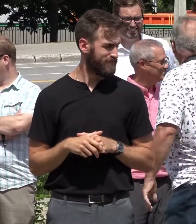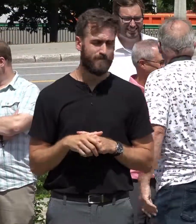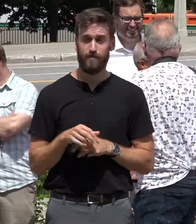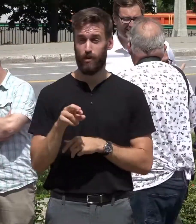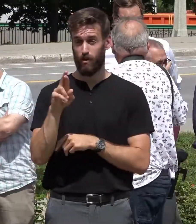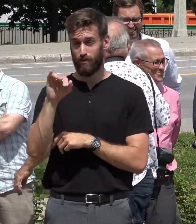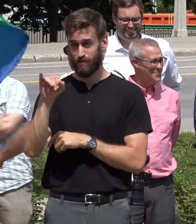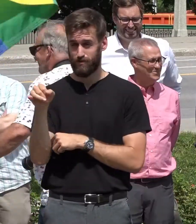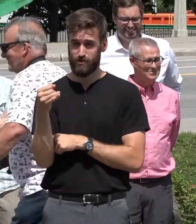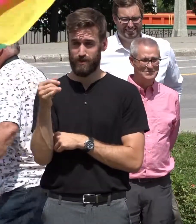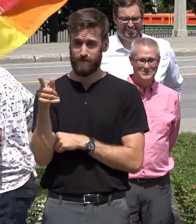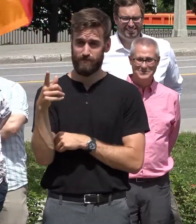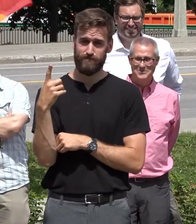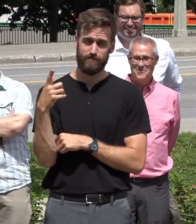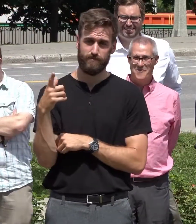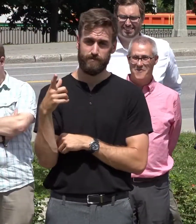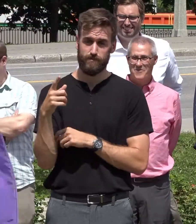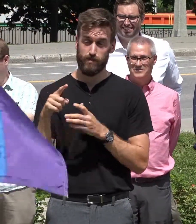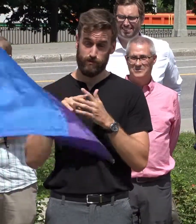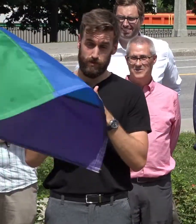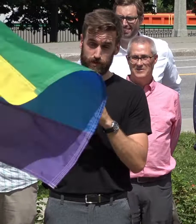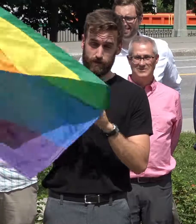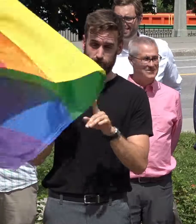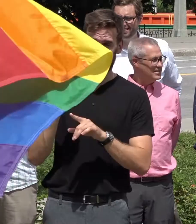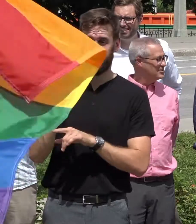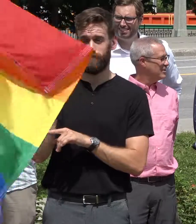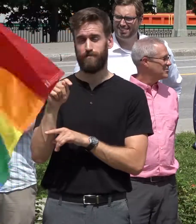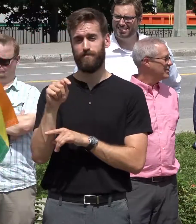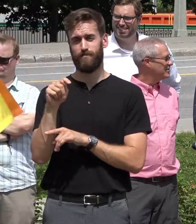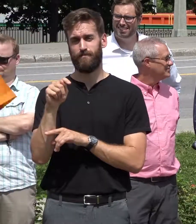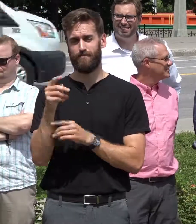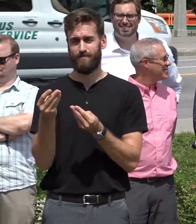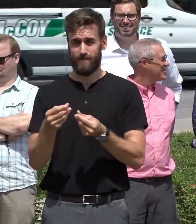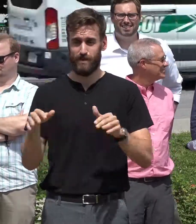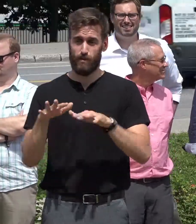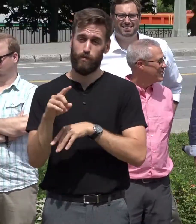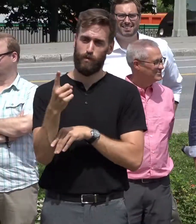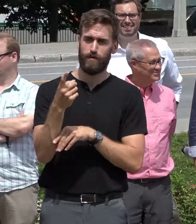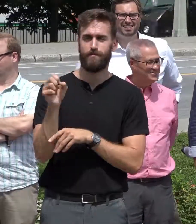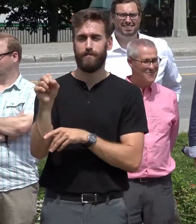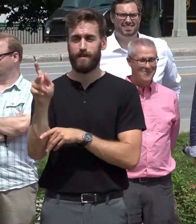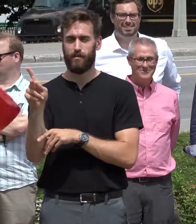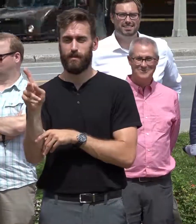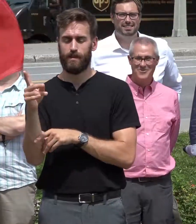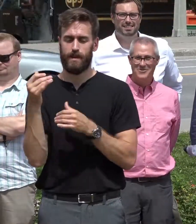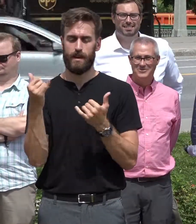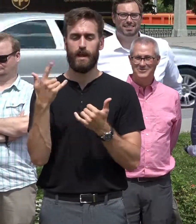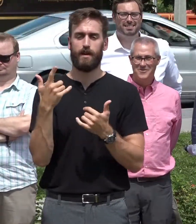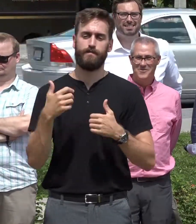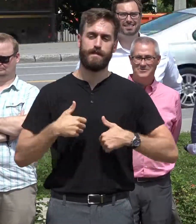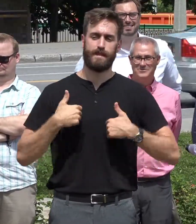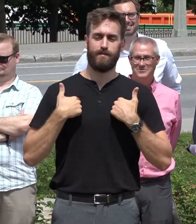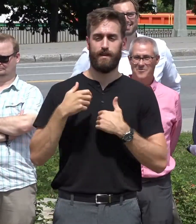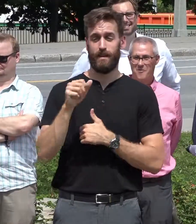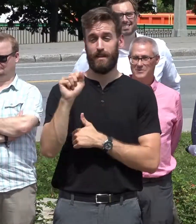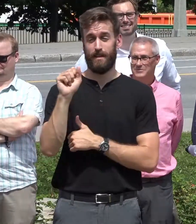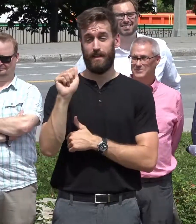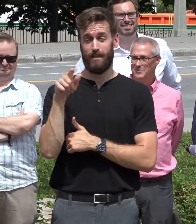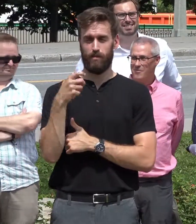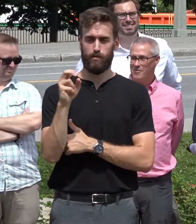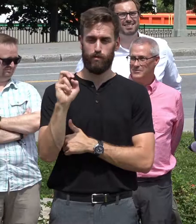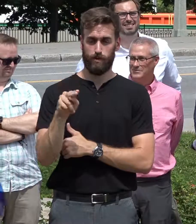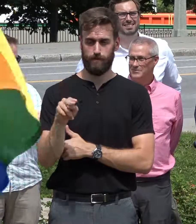R.J. is Sault Cree, originally from Treaty 1 territory in Saskatchewan, and is currently living on Algonquin territory in